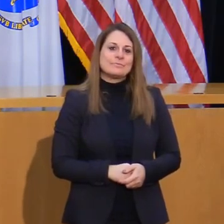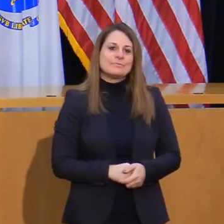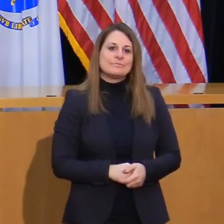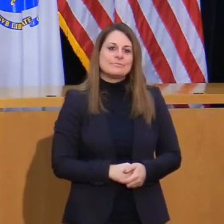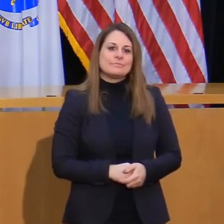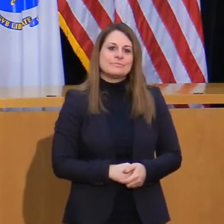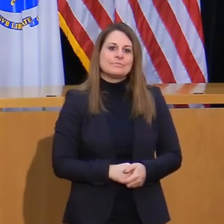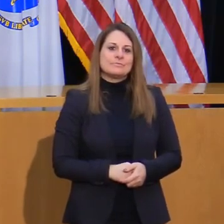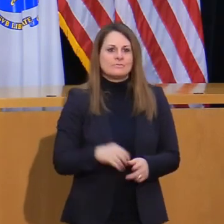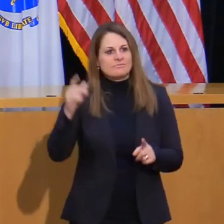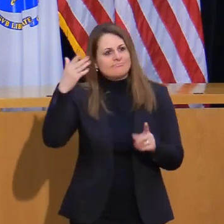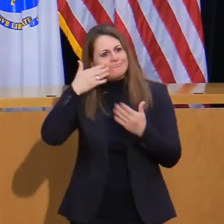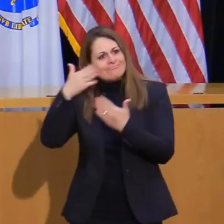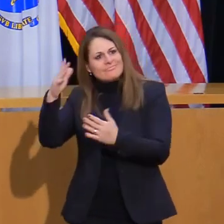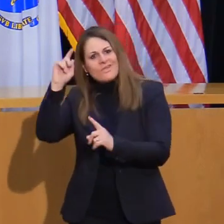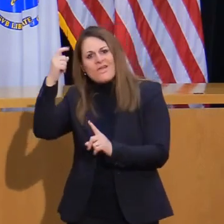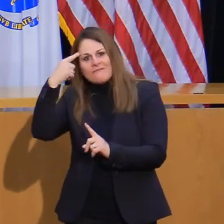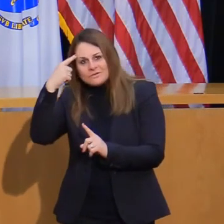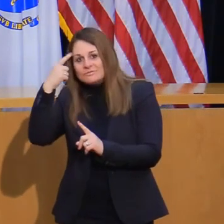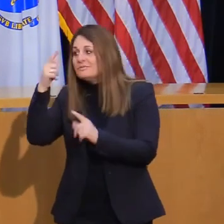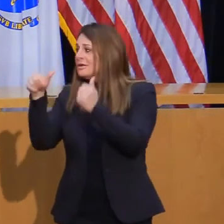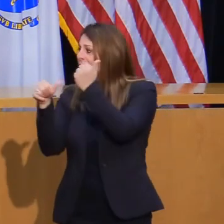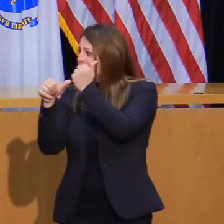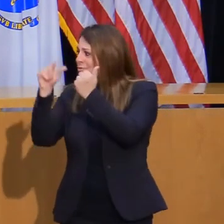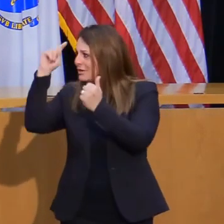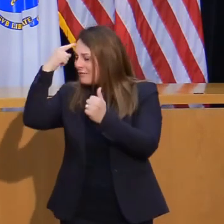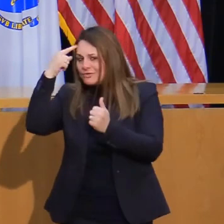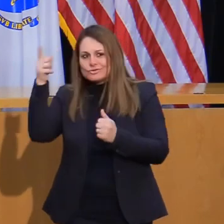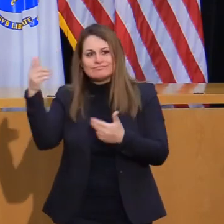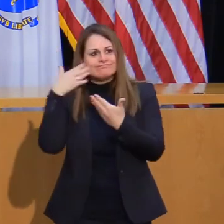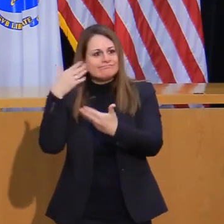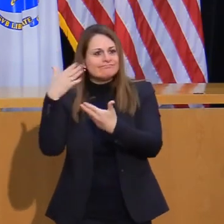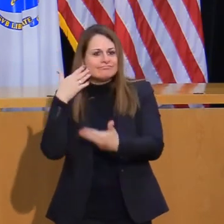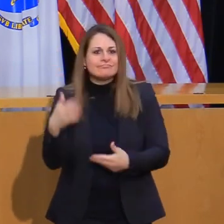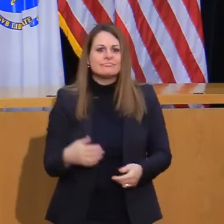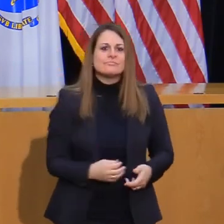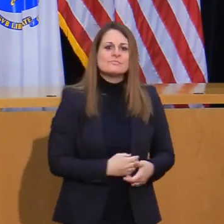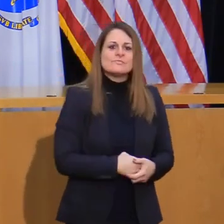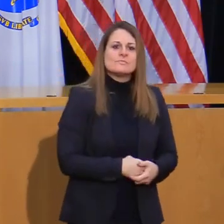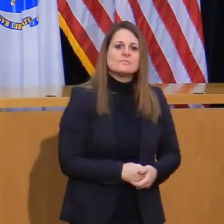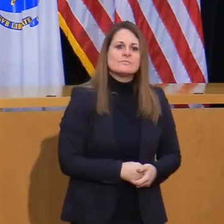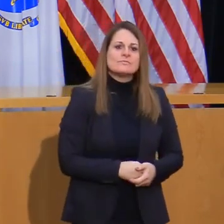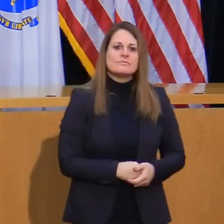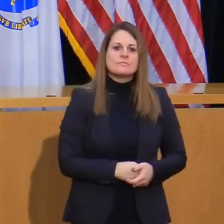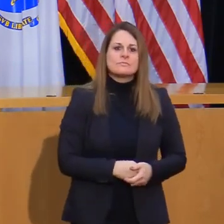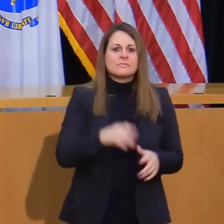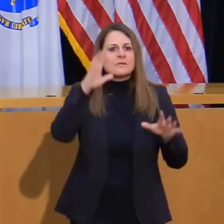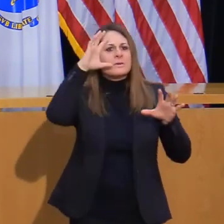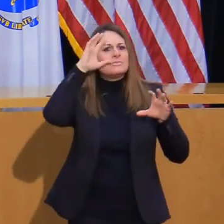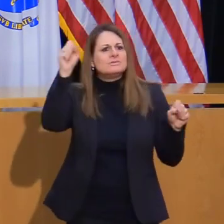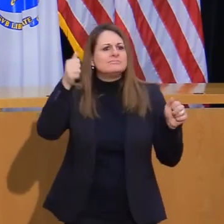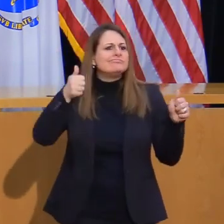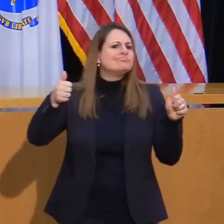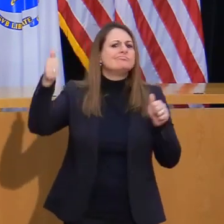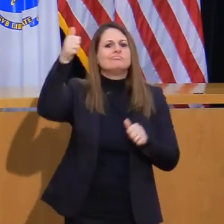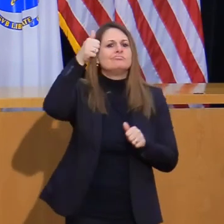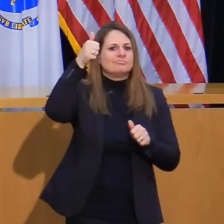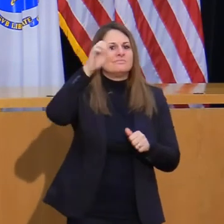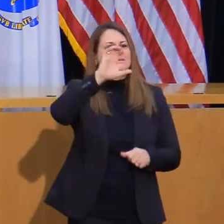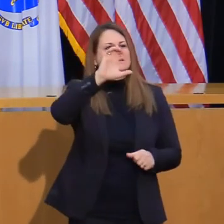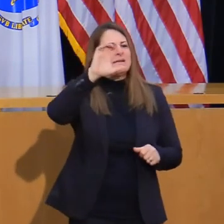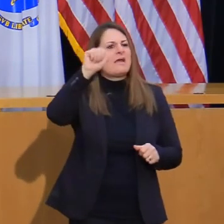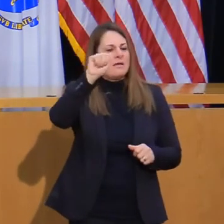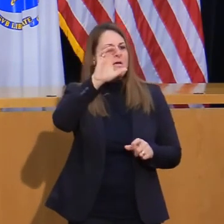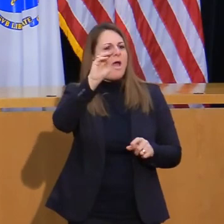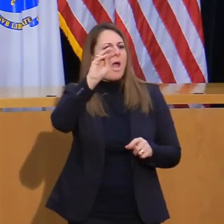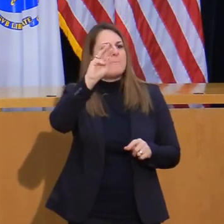Governor, Lieutenant Governor, and we're joined today by Chris Palmieri, who's the President and CEO of Commonwealth Care Alliance,